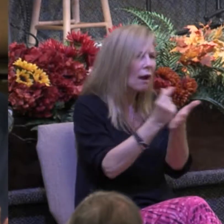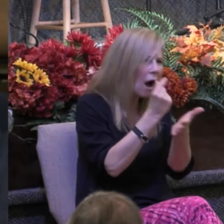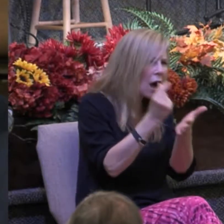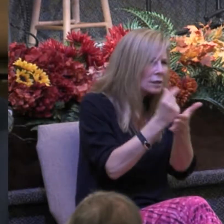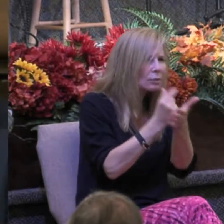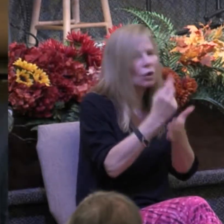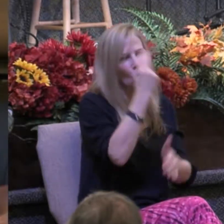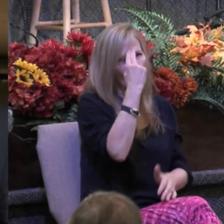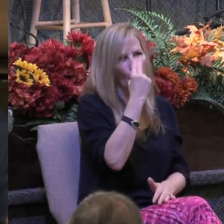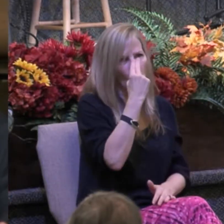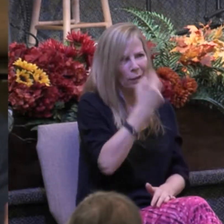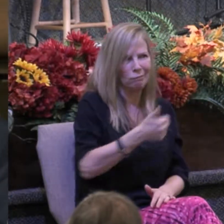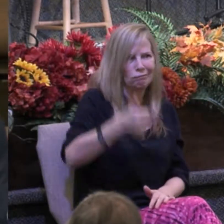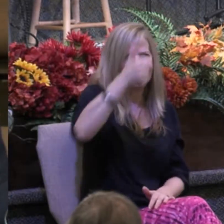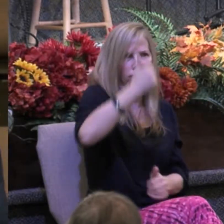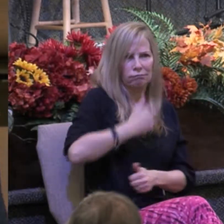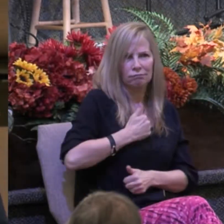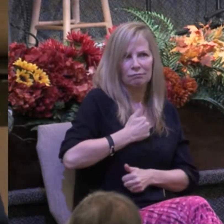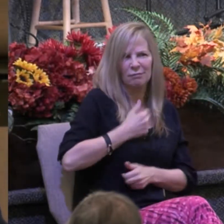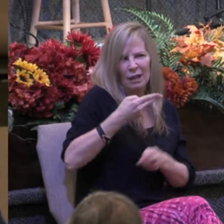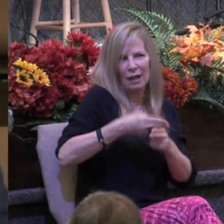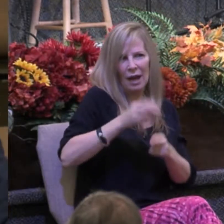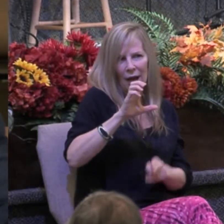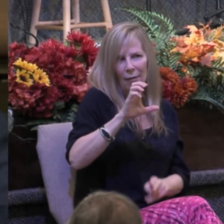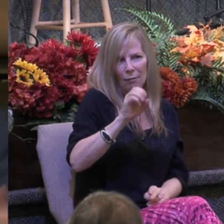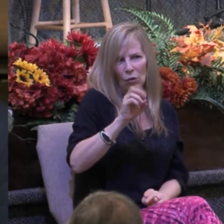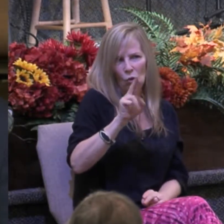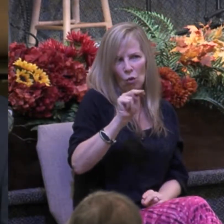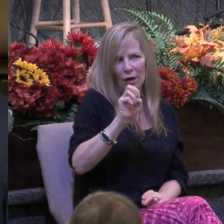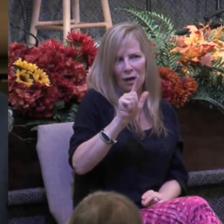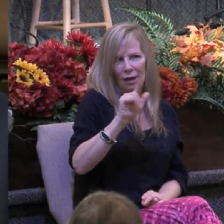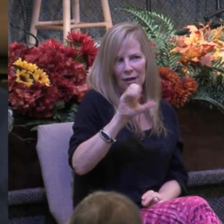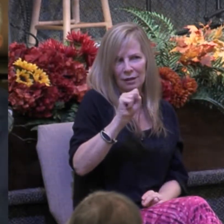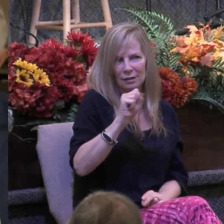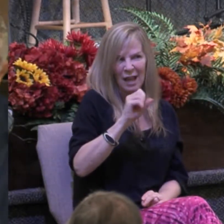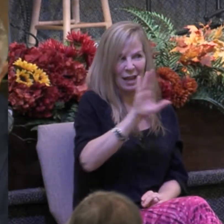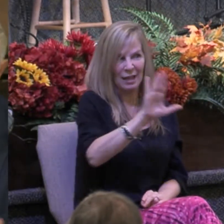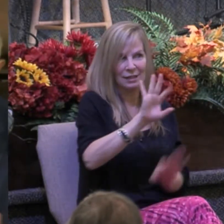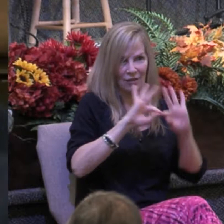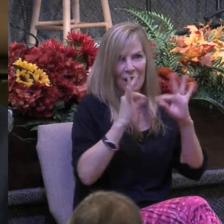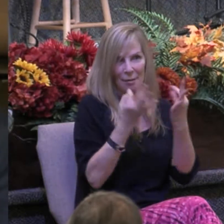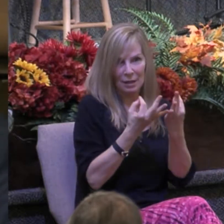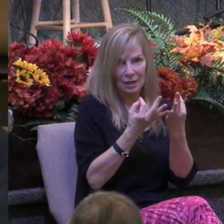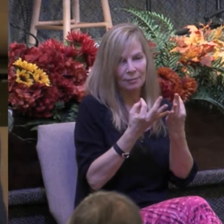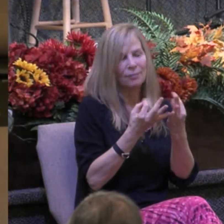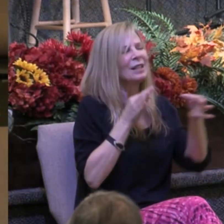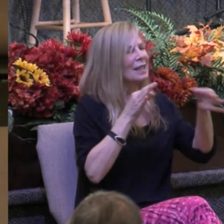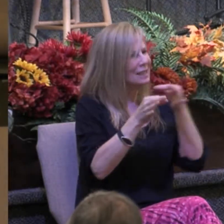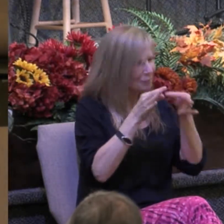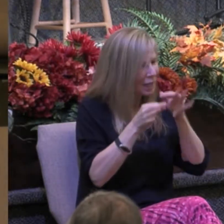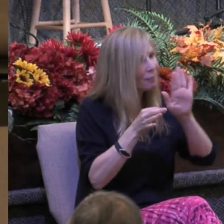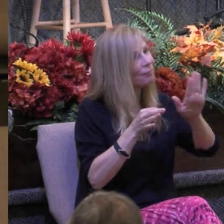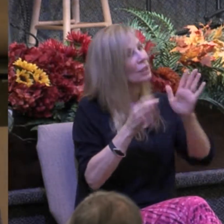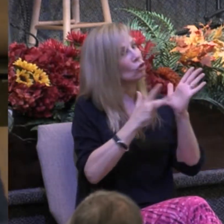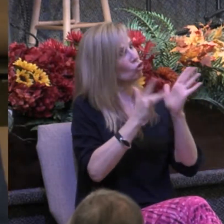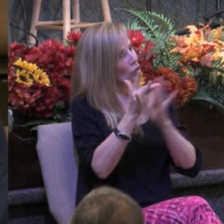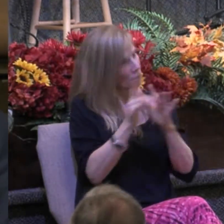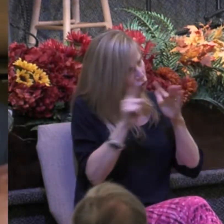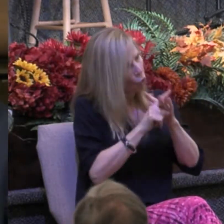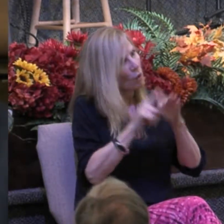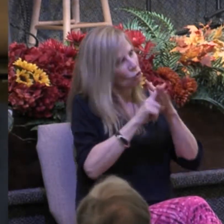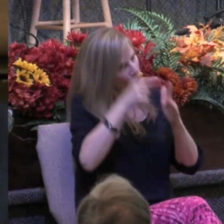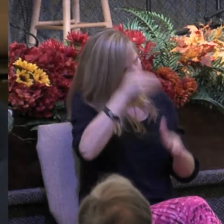name of Cornelius and his family, he states that these appearances that Jesus made to his apostles after his